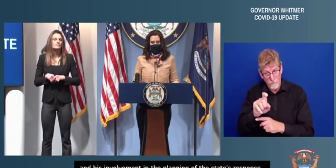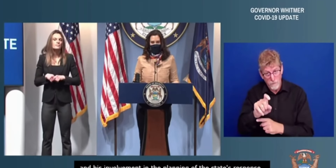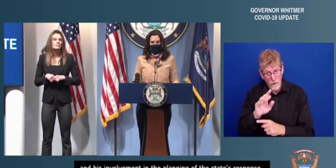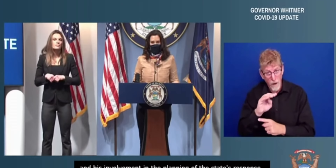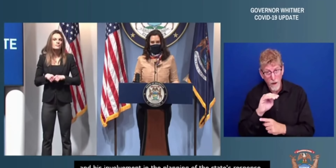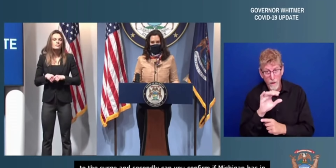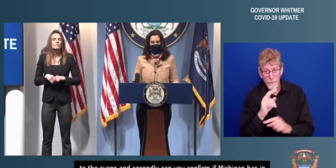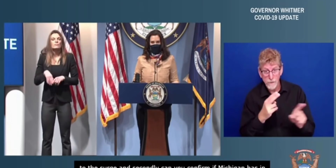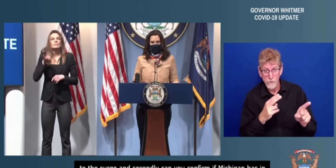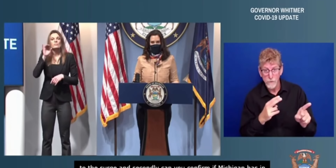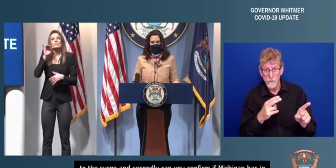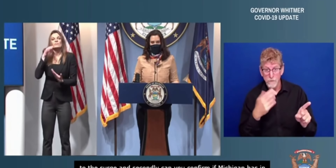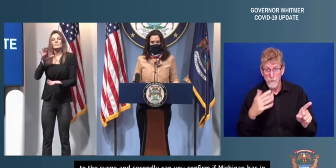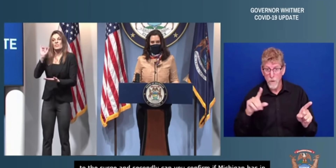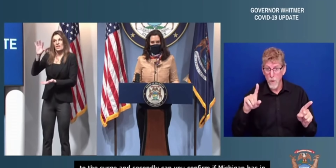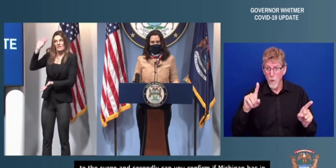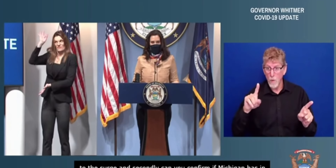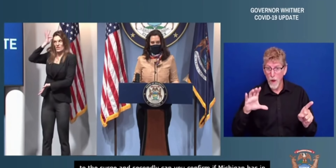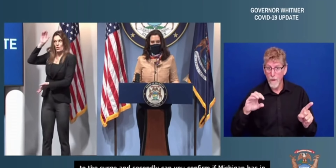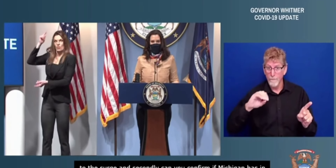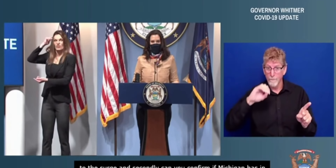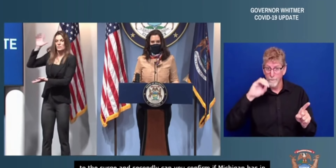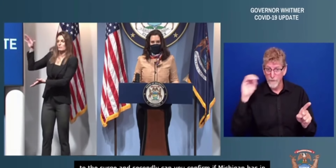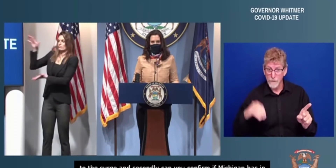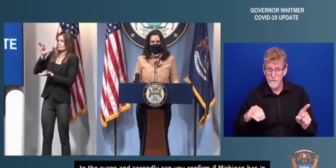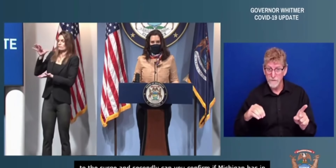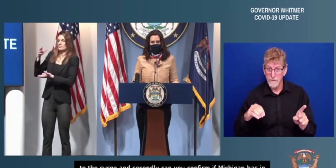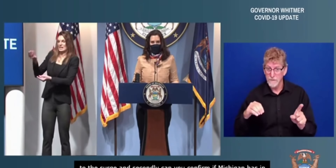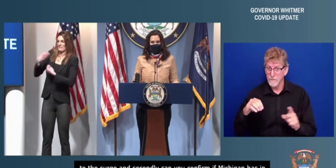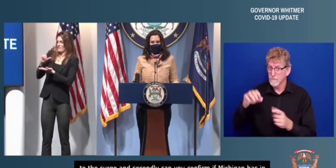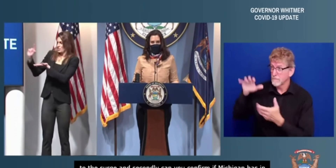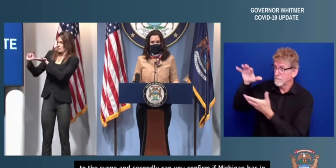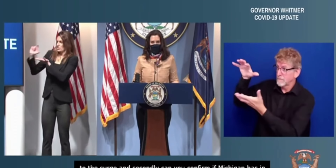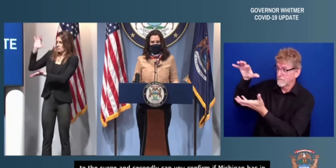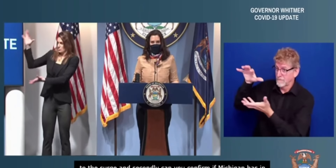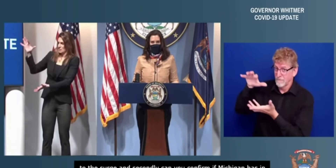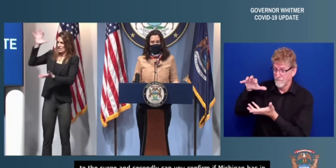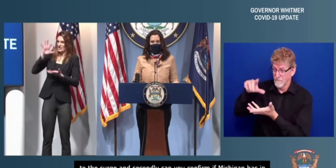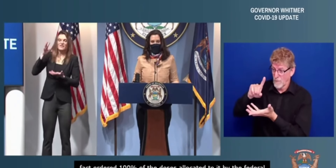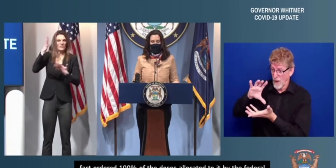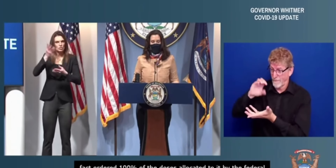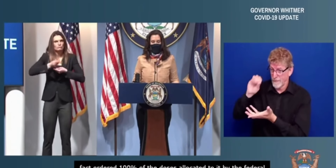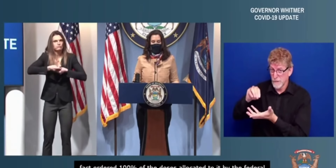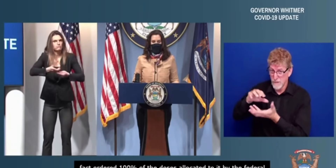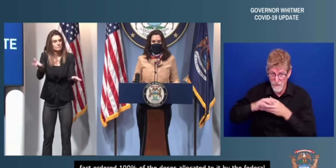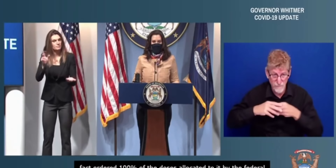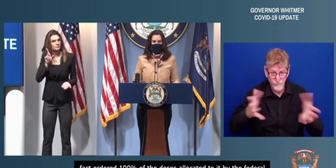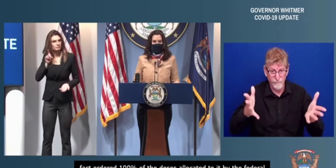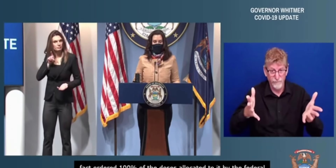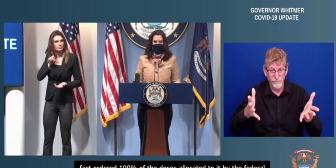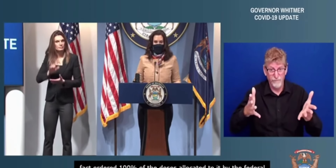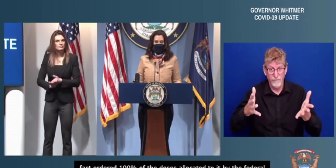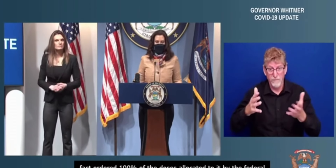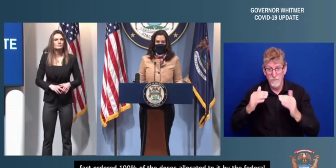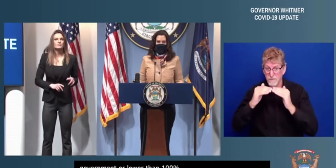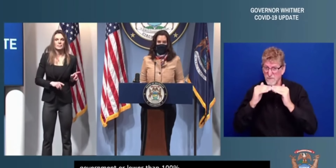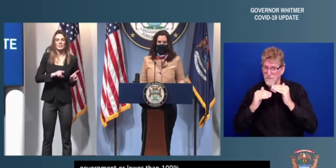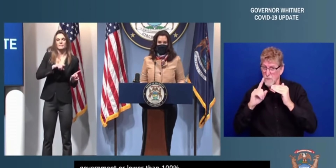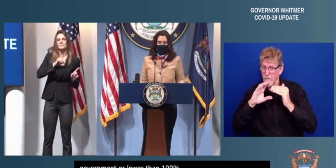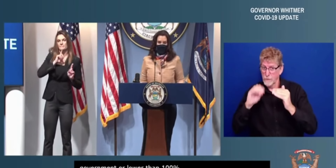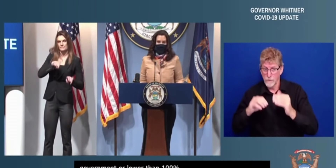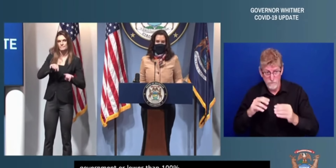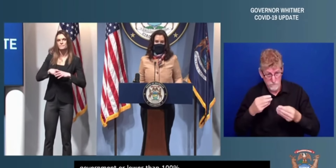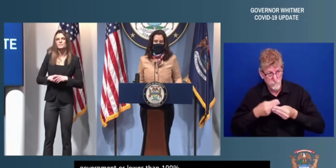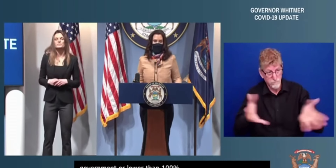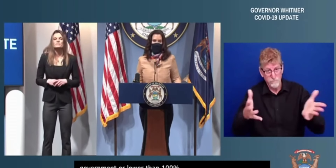all the doses allocated to it by the federal government, or has it been a lower than 100% metric? So yes, I did speak